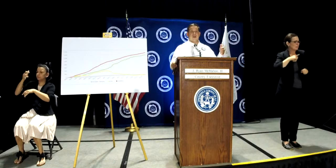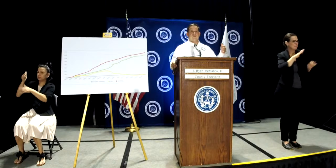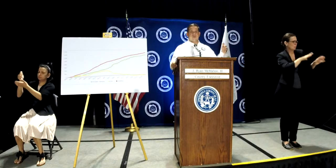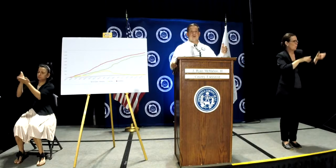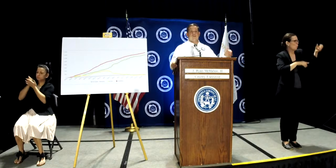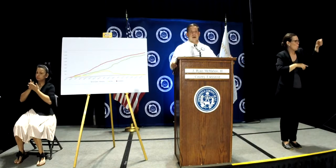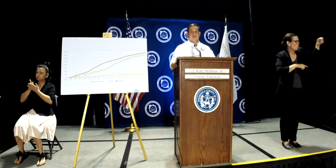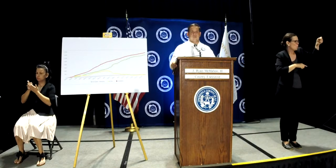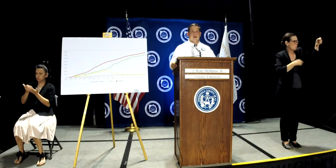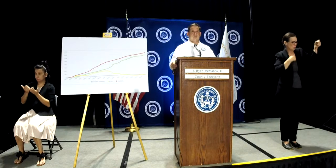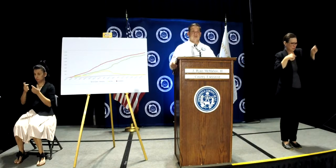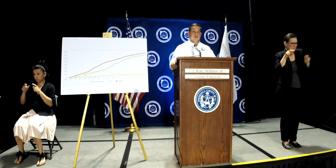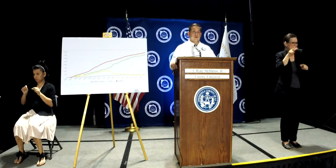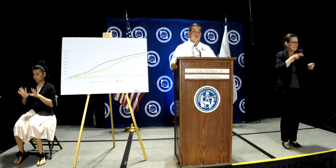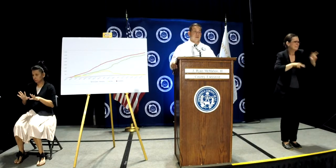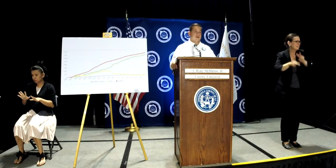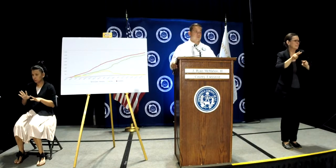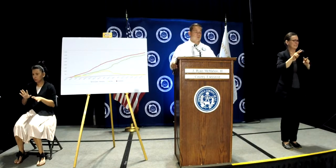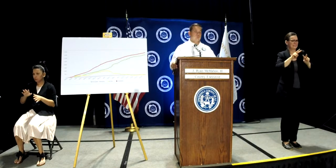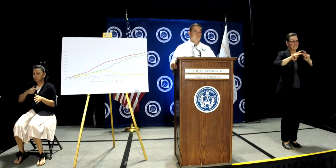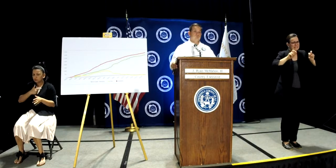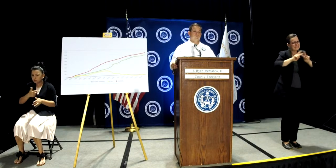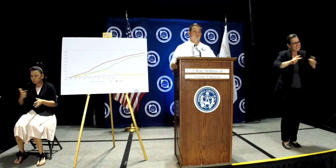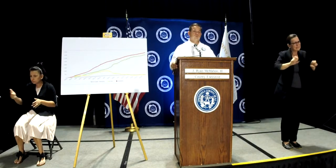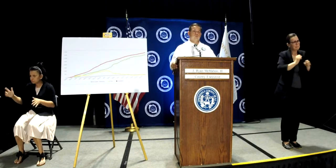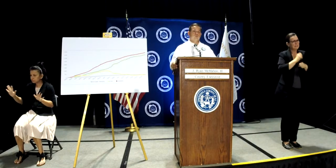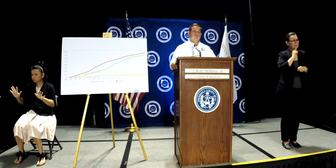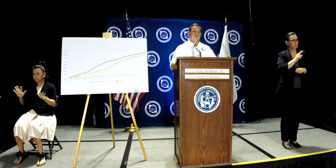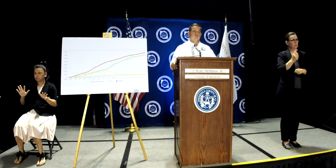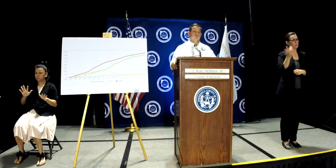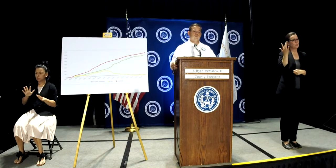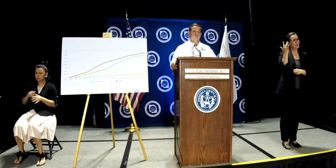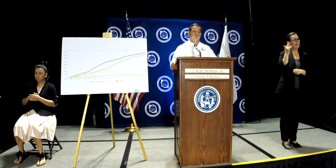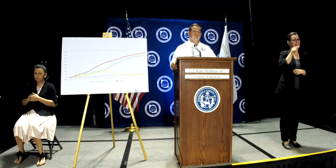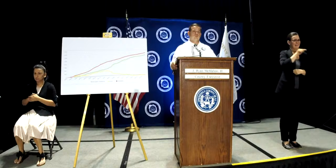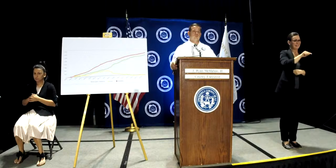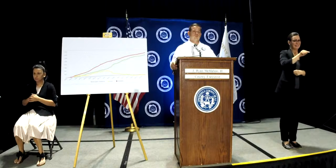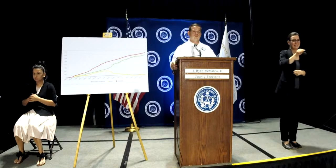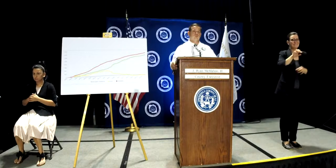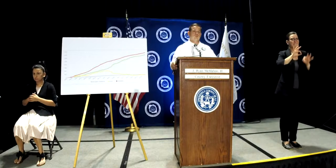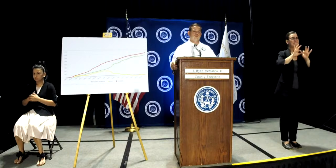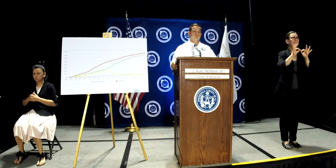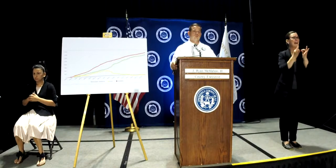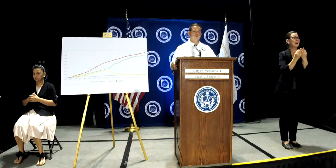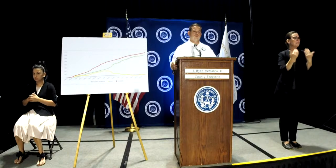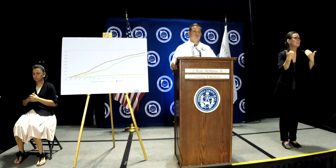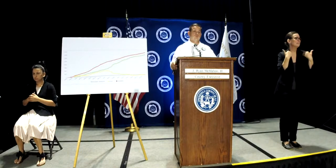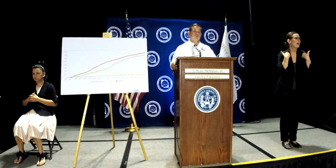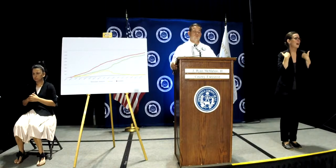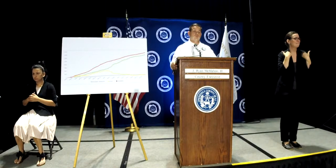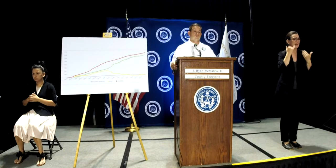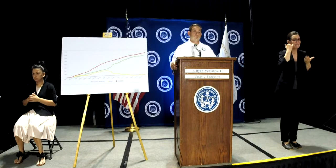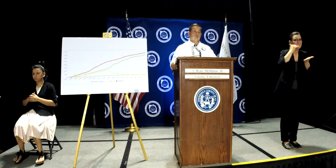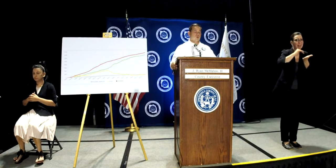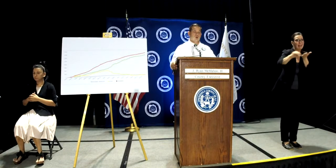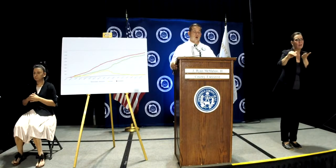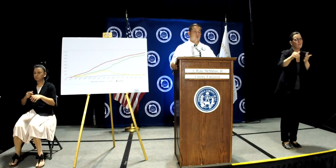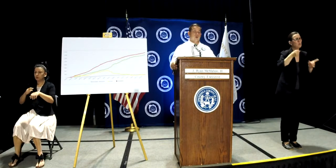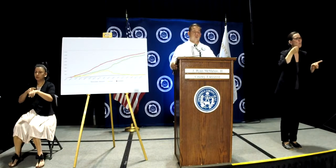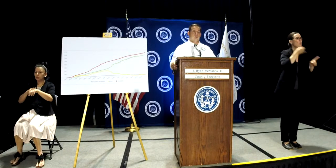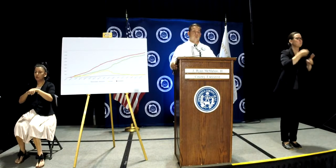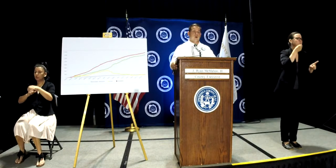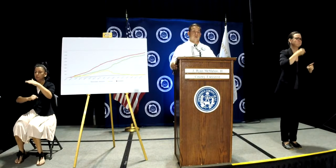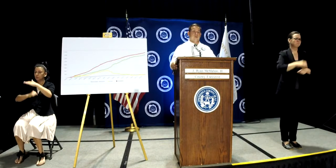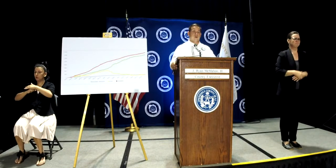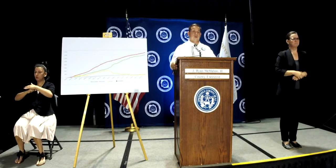amount of families are impacted by this as possible. But when you measure in hours, does that mean you'd cut people's hours and keep a part-time No,